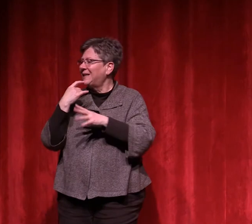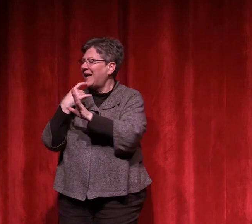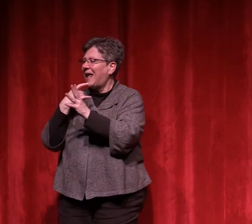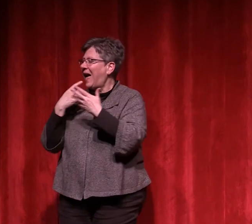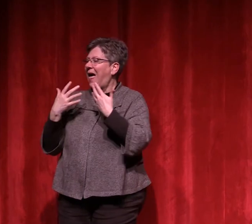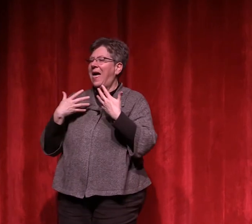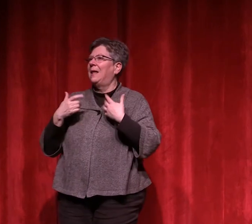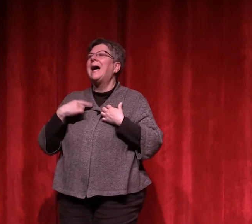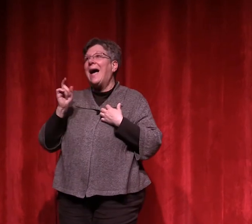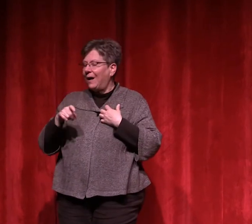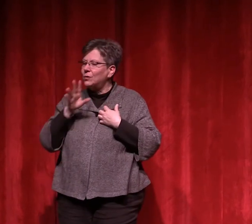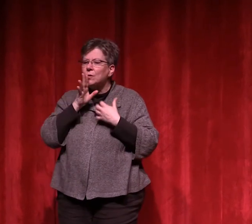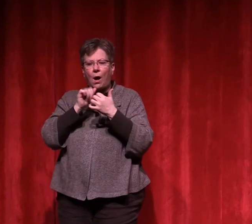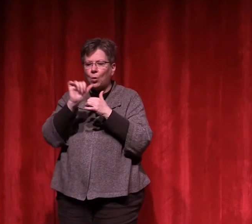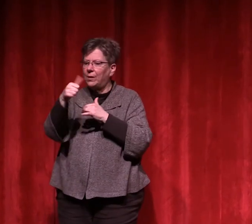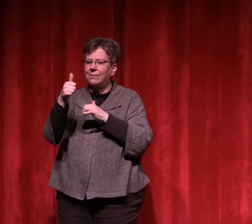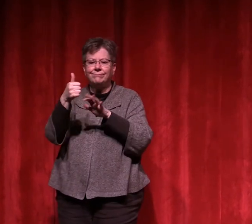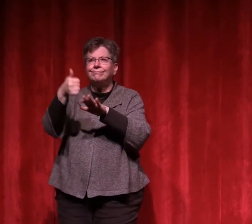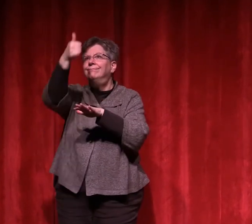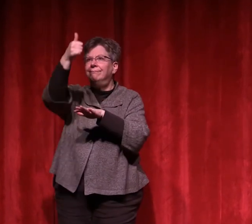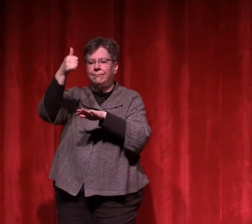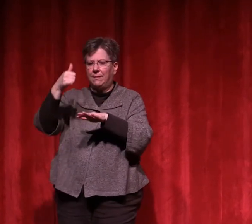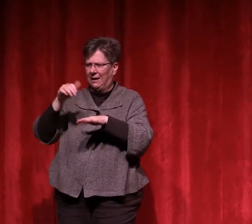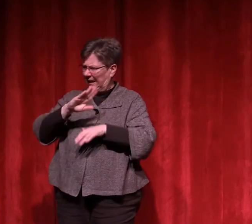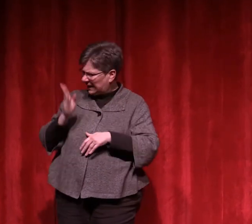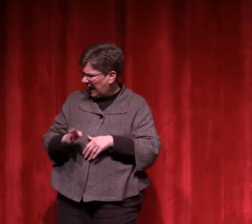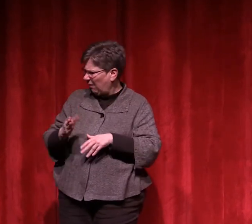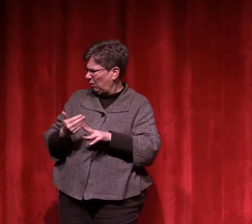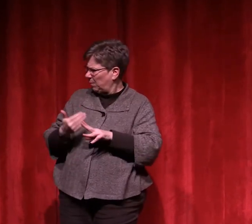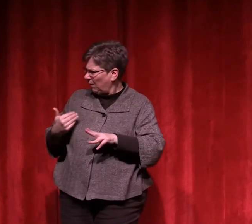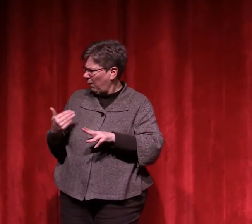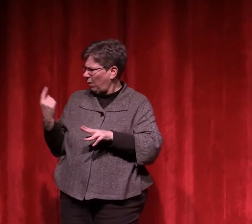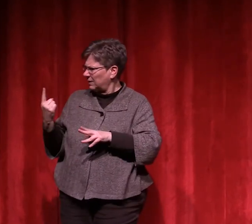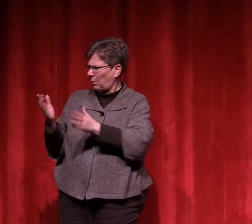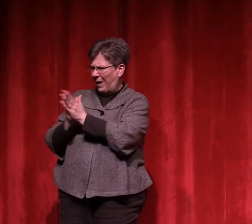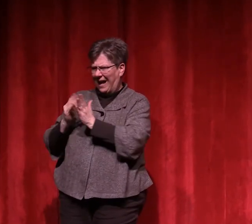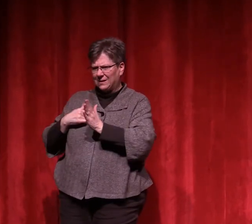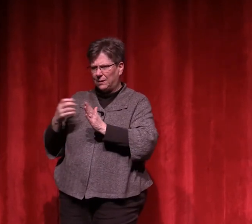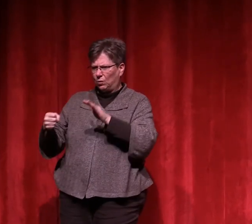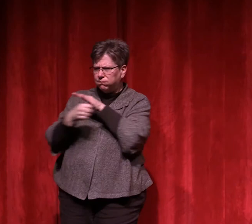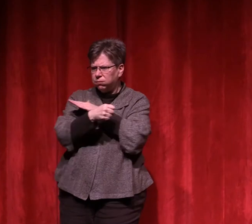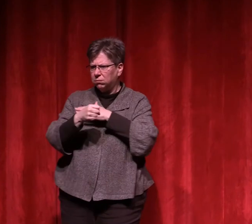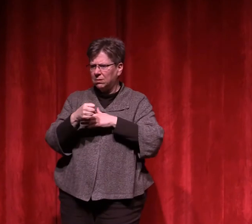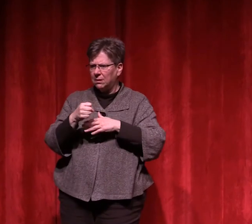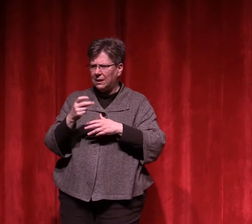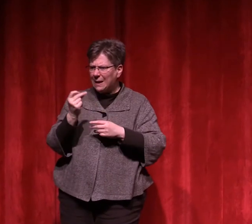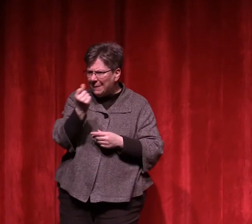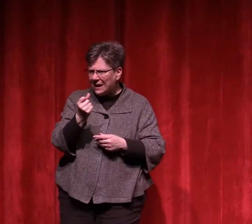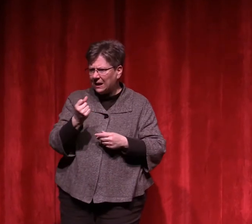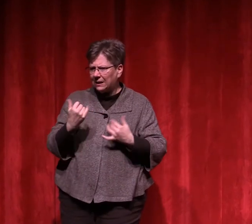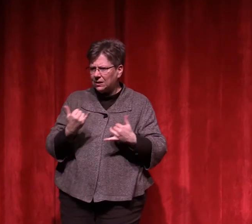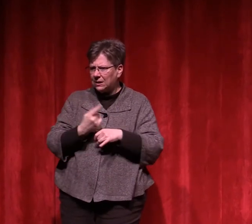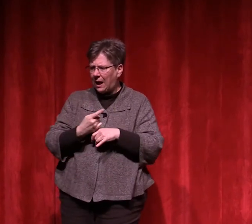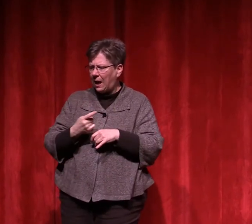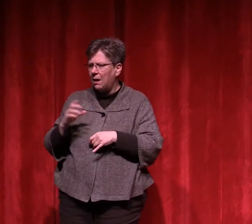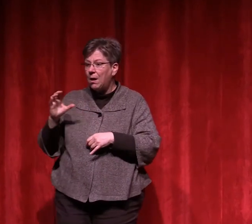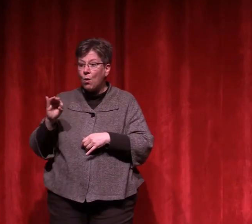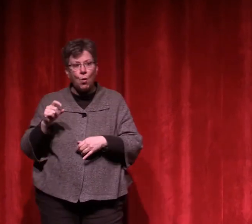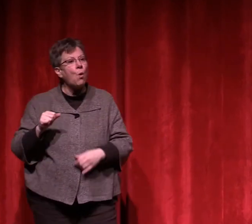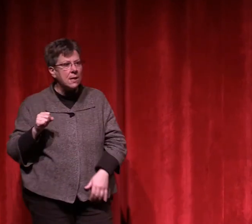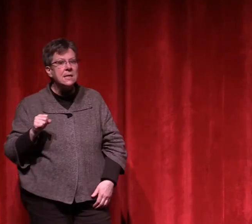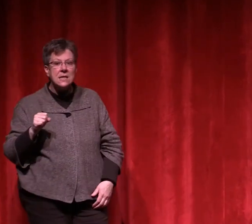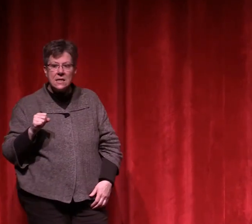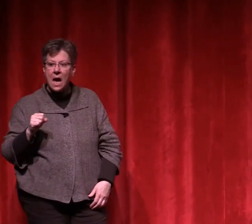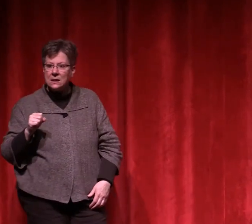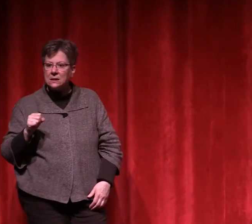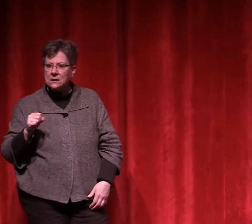agency here. We'll decide what to do. We've never been faced with this before. And Corey said, yes, do that. And